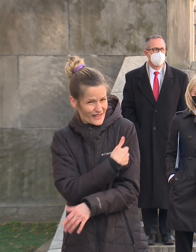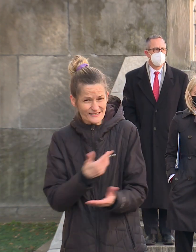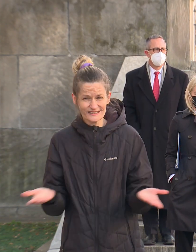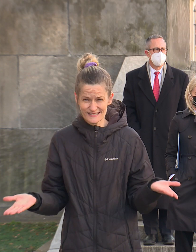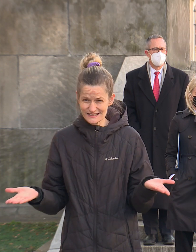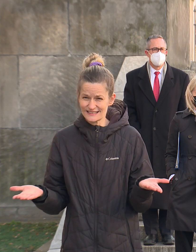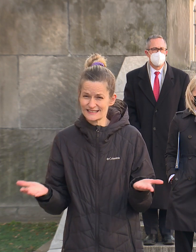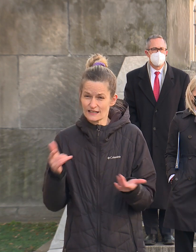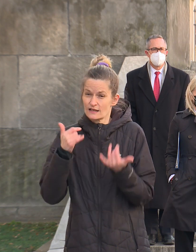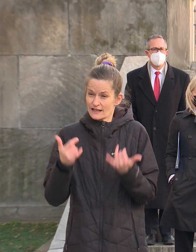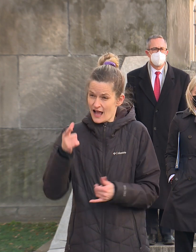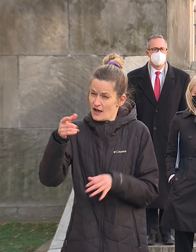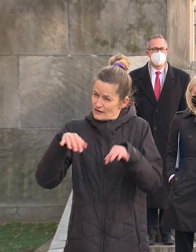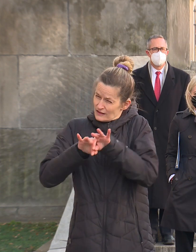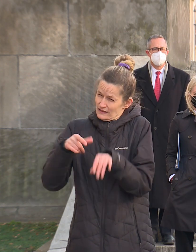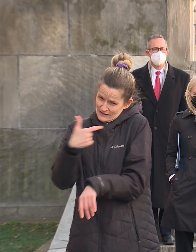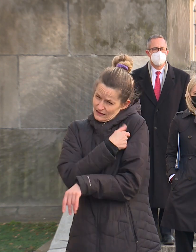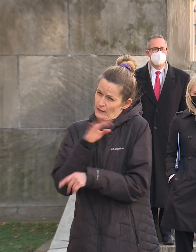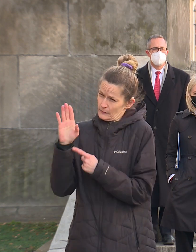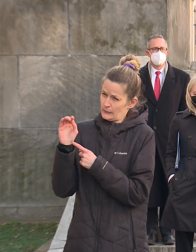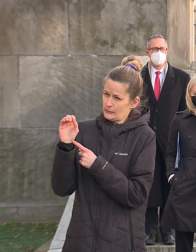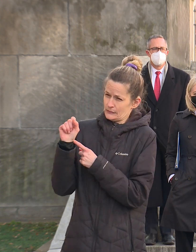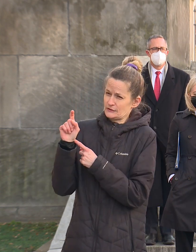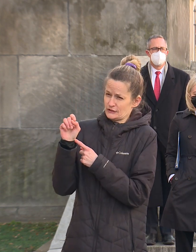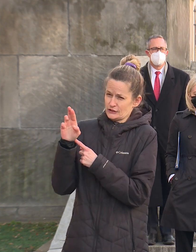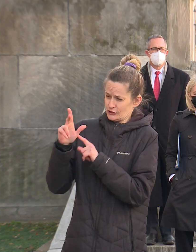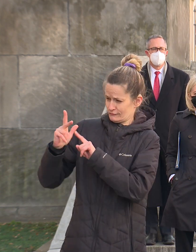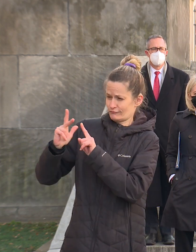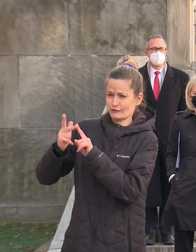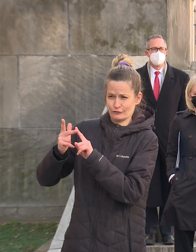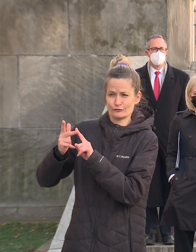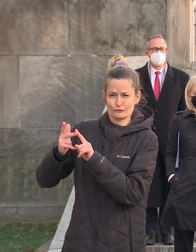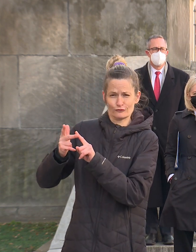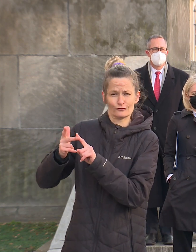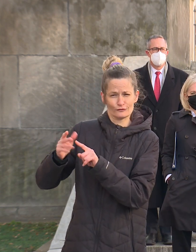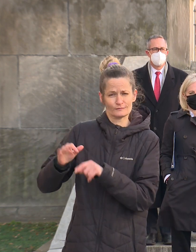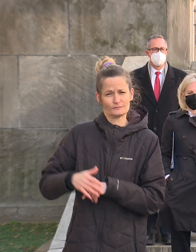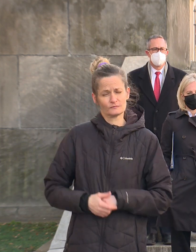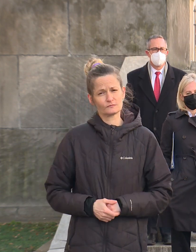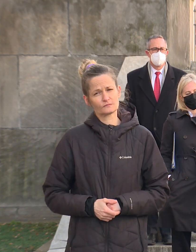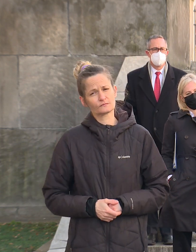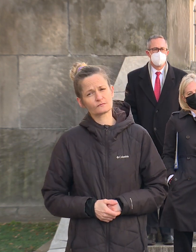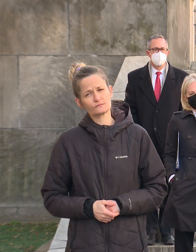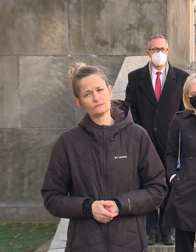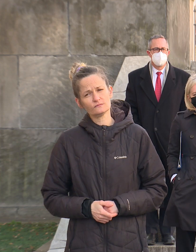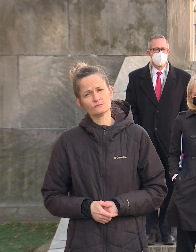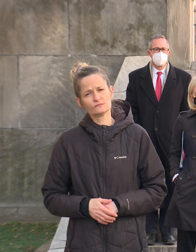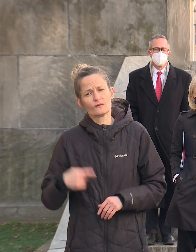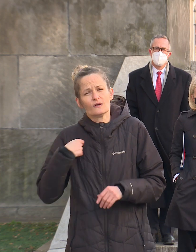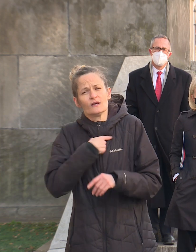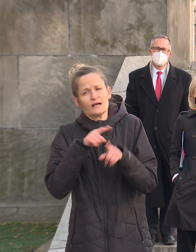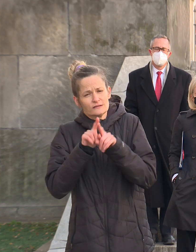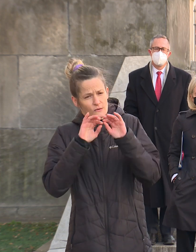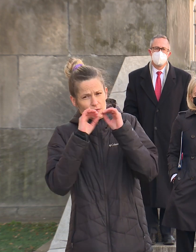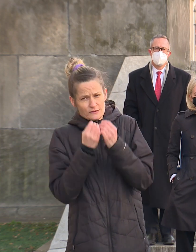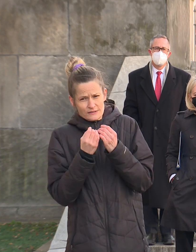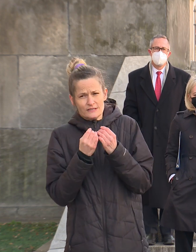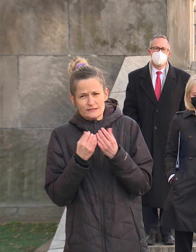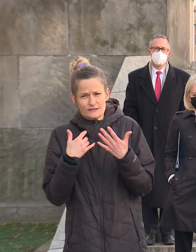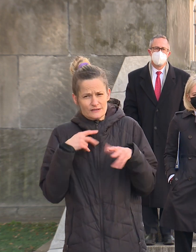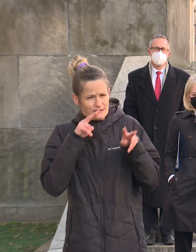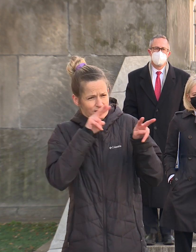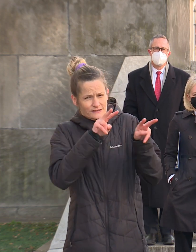also say that as we, as an organization, actually sequence the virus, we have also seen